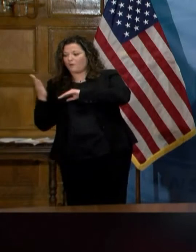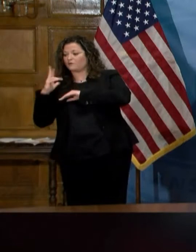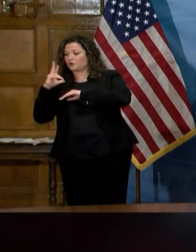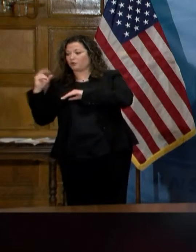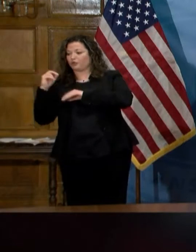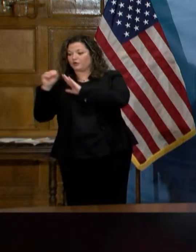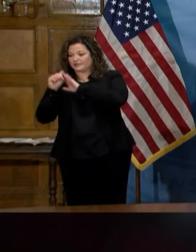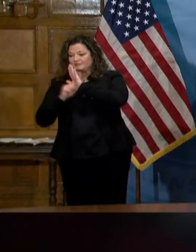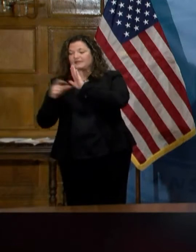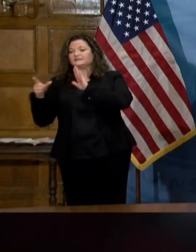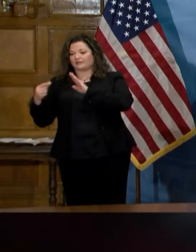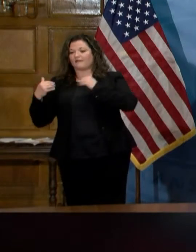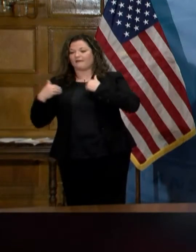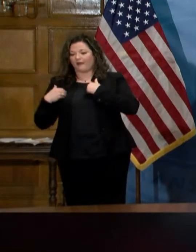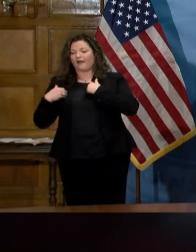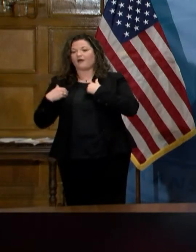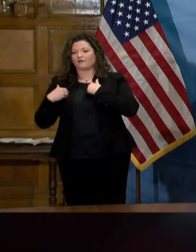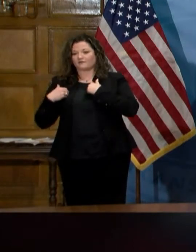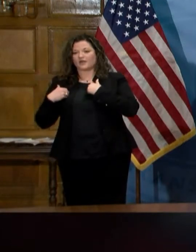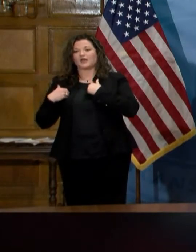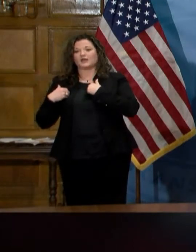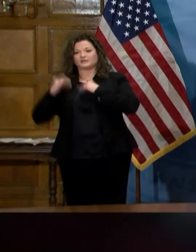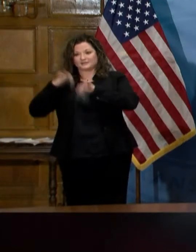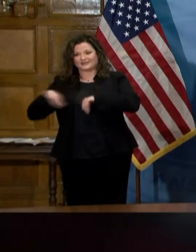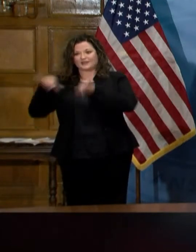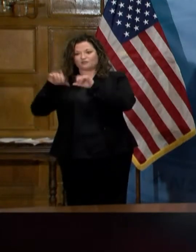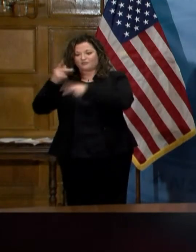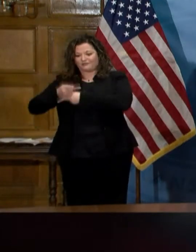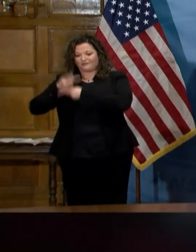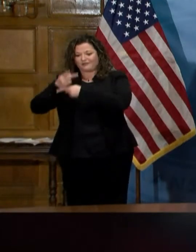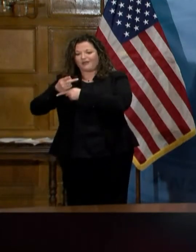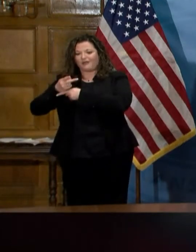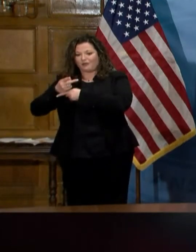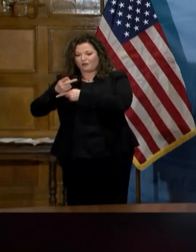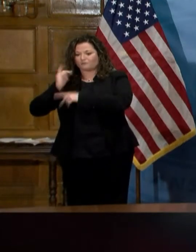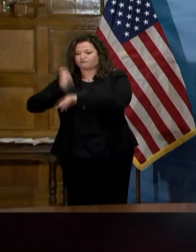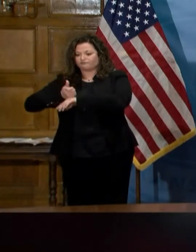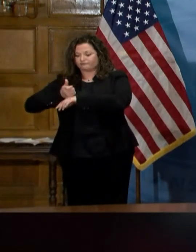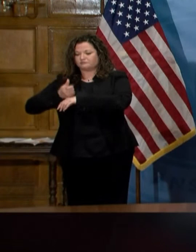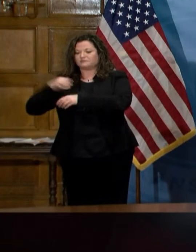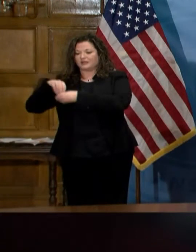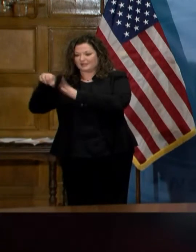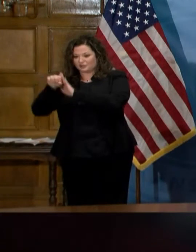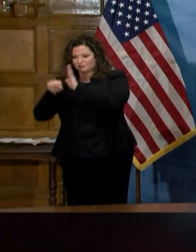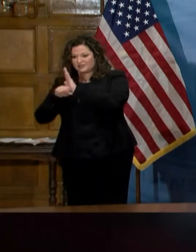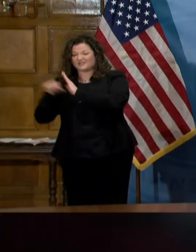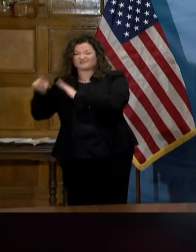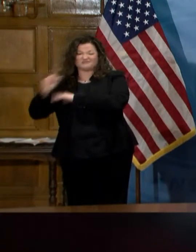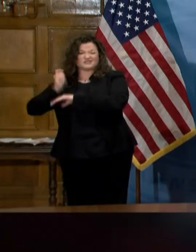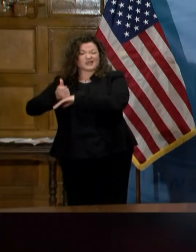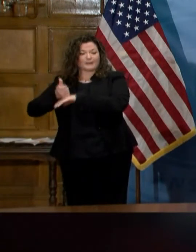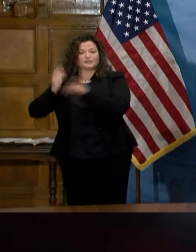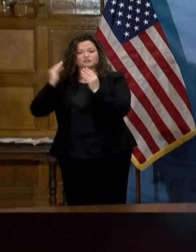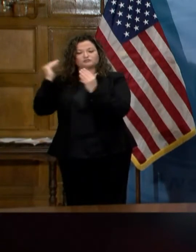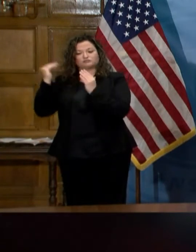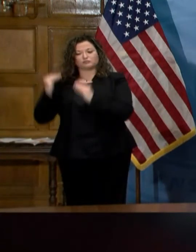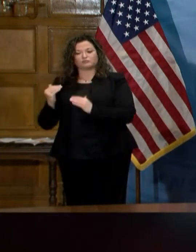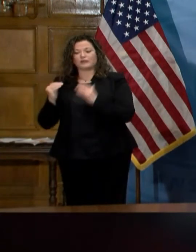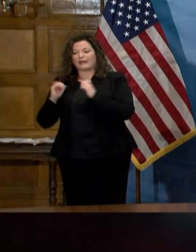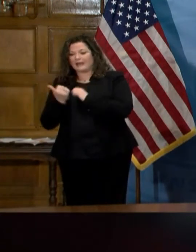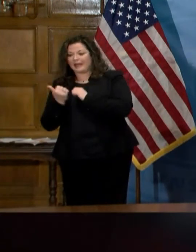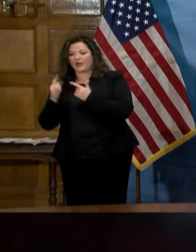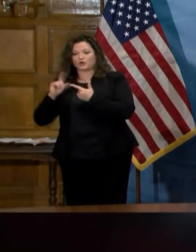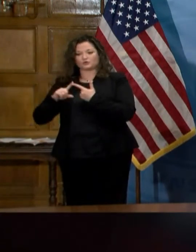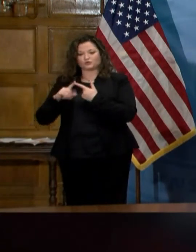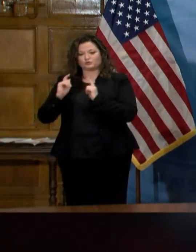crisis standard of care plan in place, basically something that would establish protocols for how to allocate